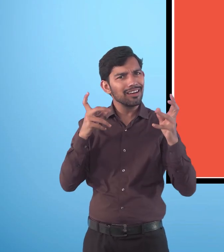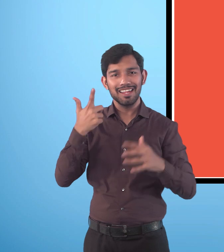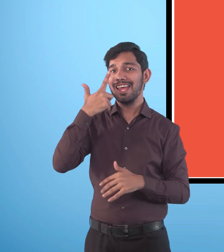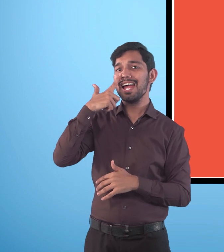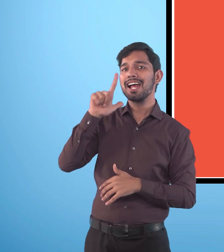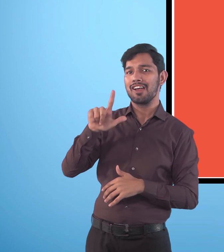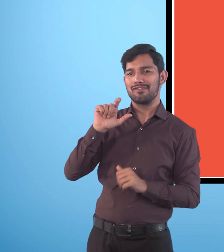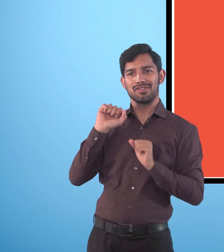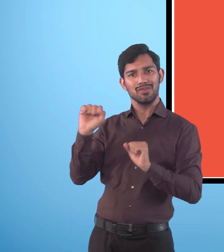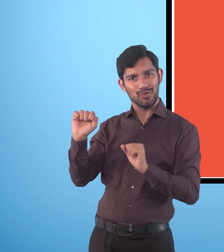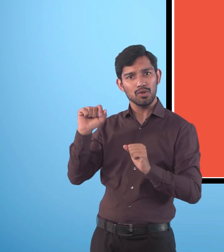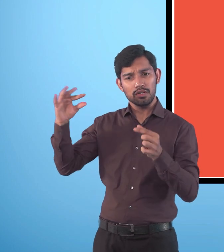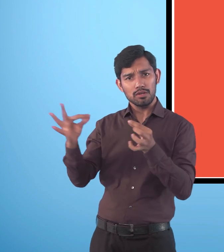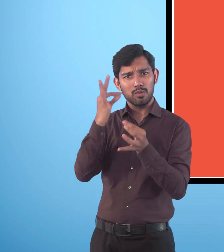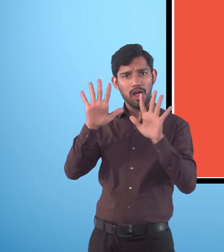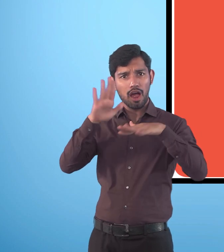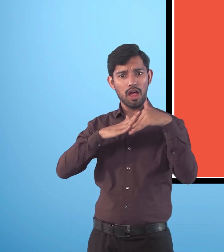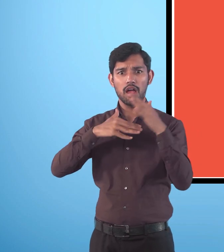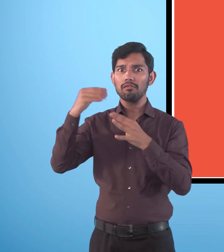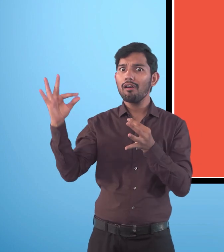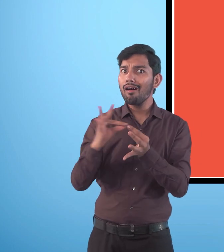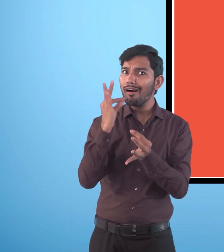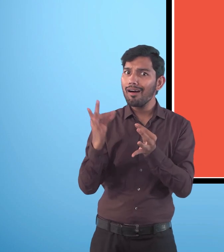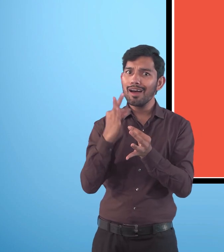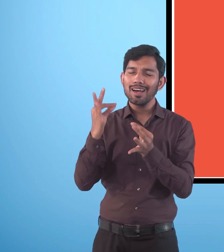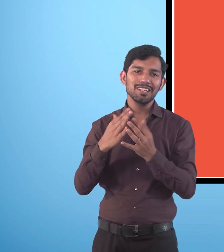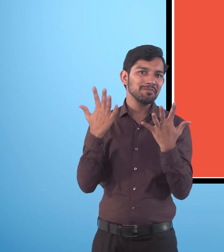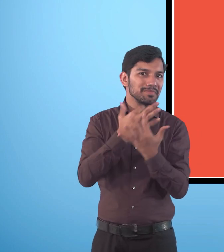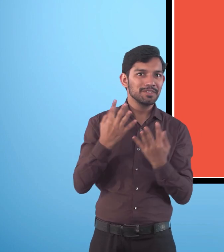Ila Sachani, embroidering dreams with her feet.